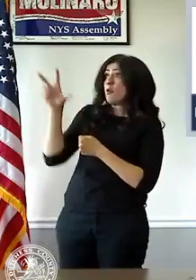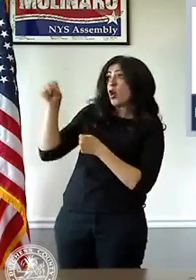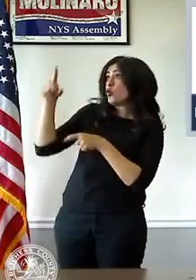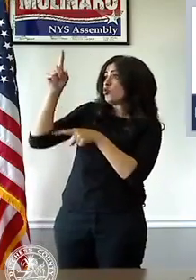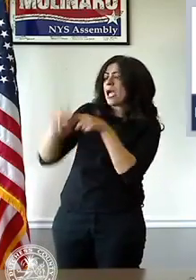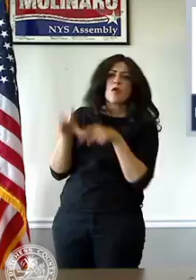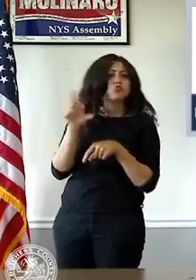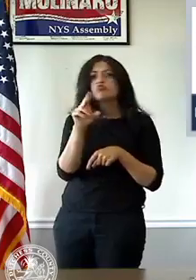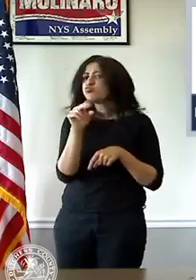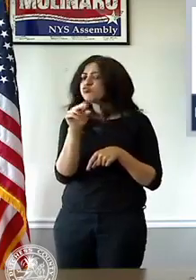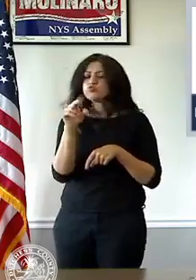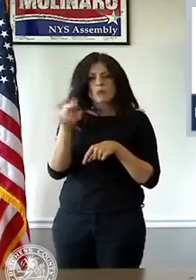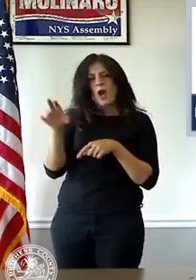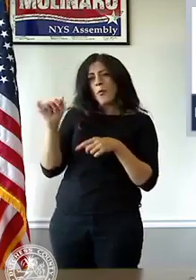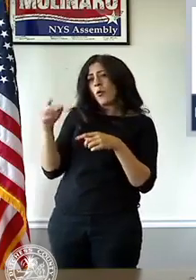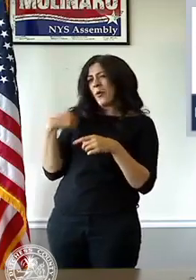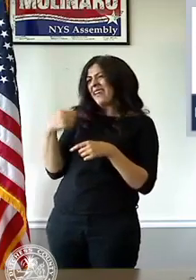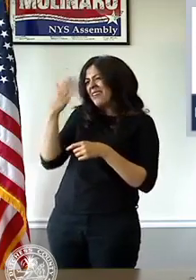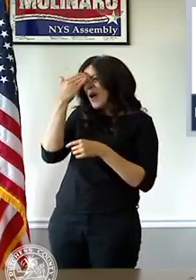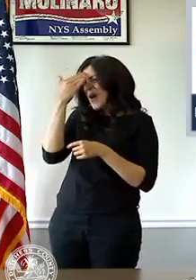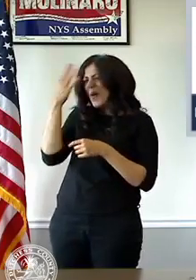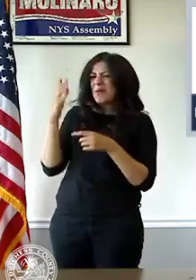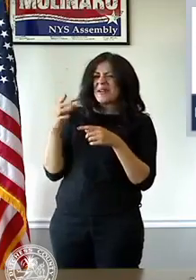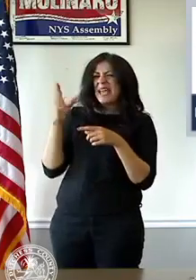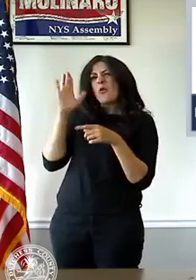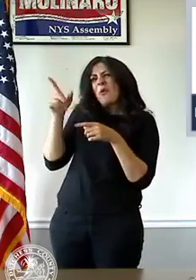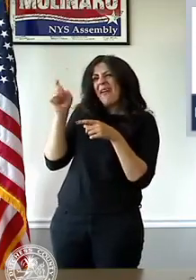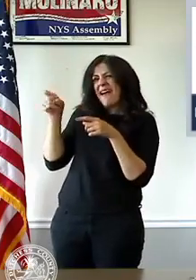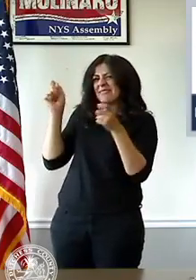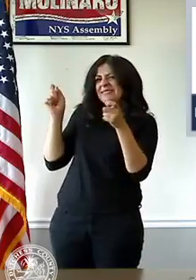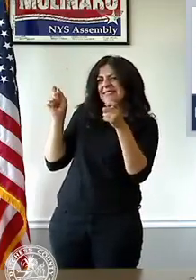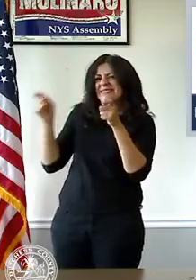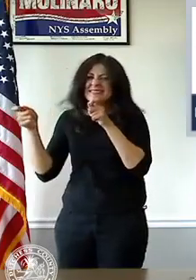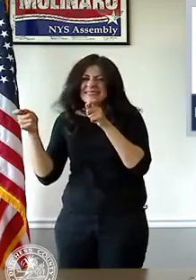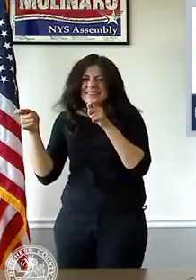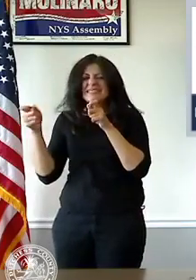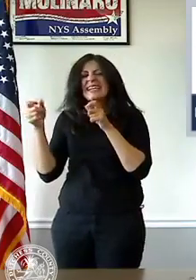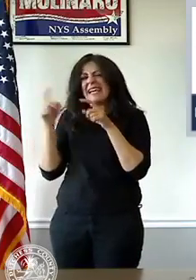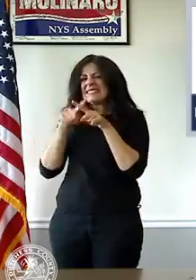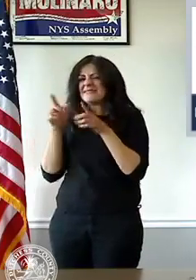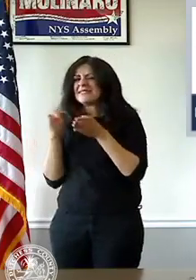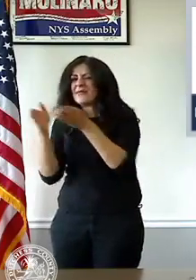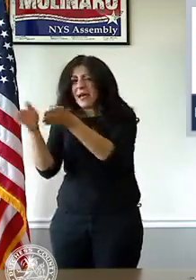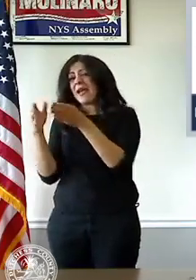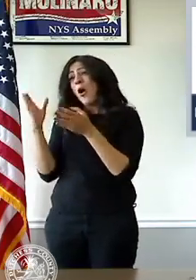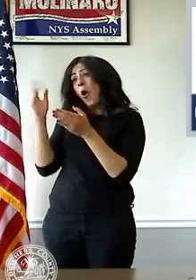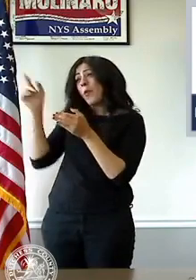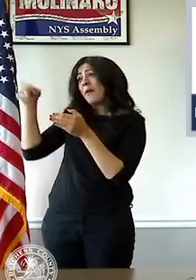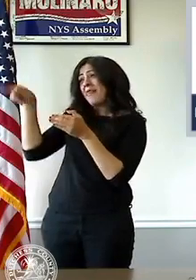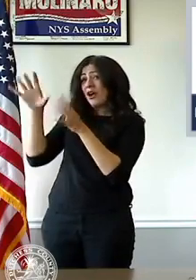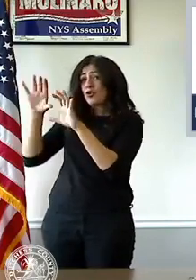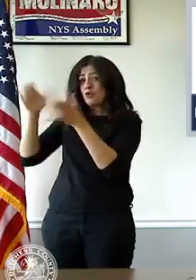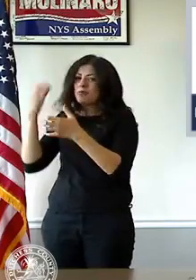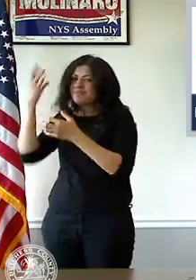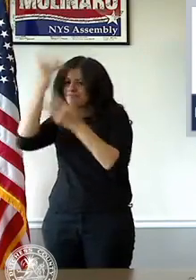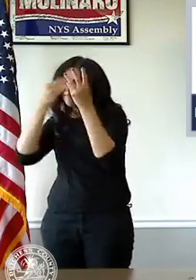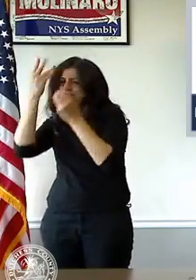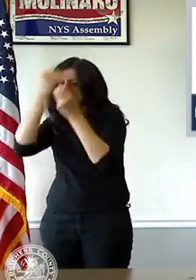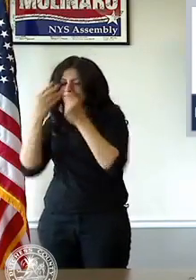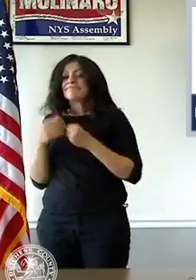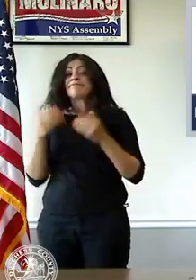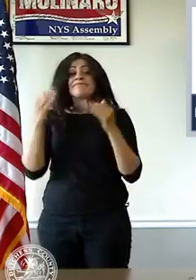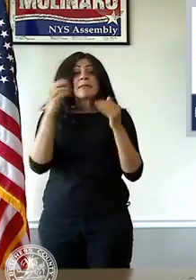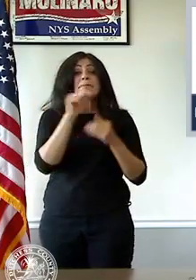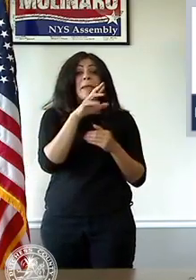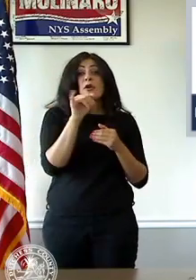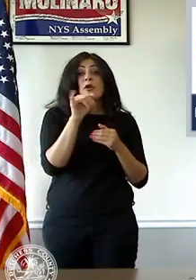fair, but we acknowledge that it would have to be in a modified way, and we're hopeful that they consider that. Mary also asked about the Renegades.